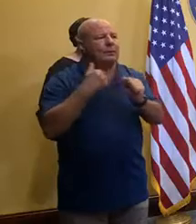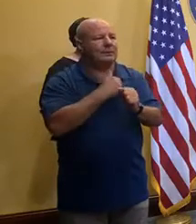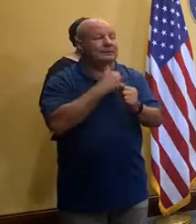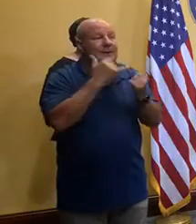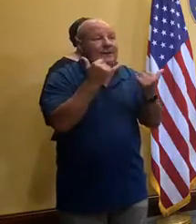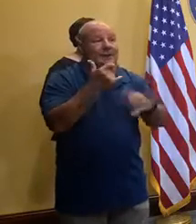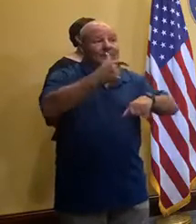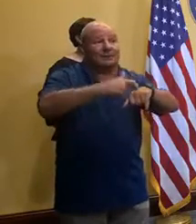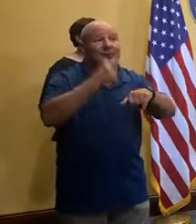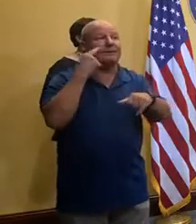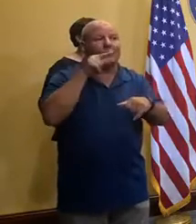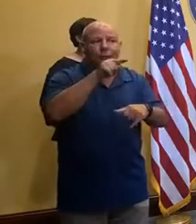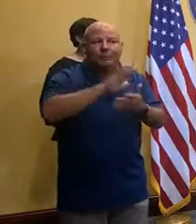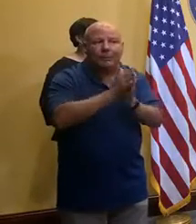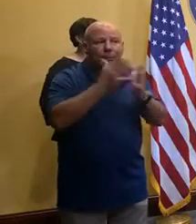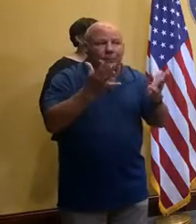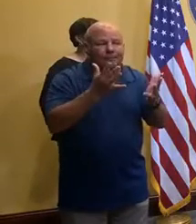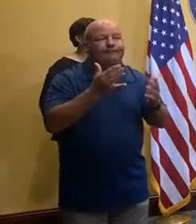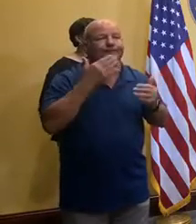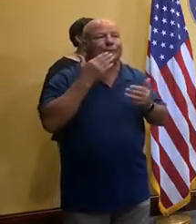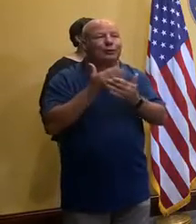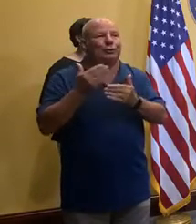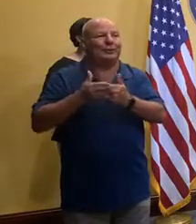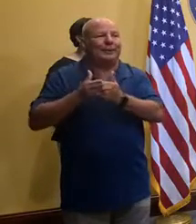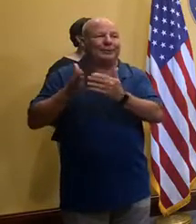good neighbor. Help us come together,